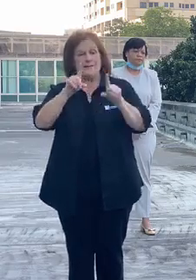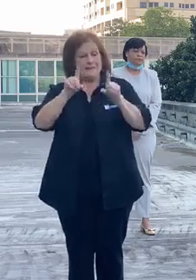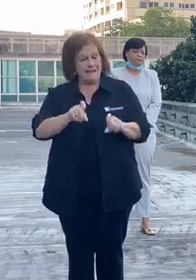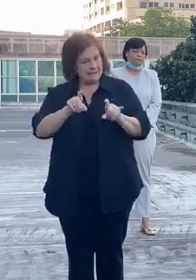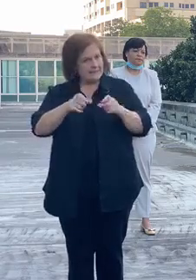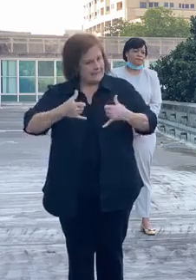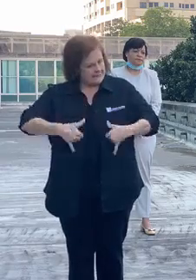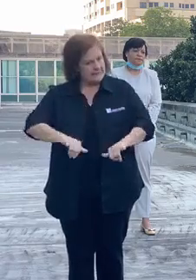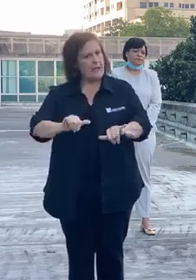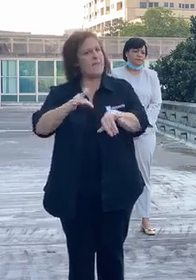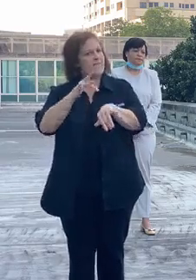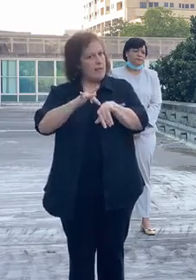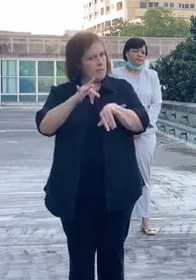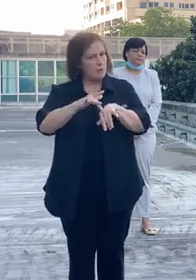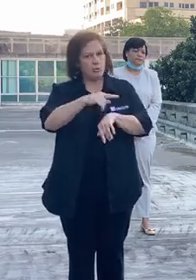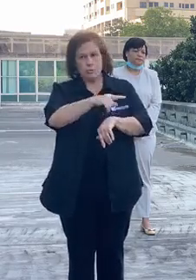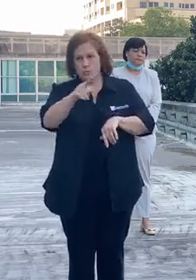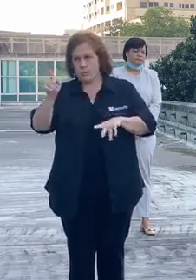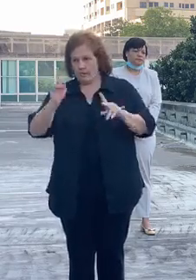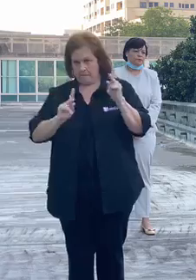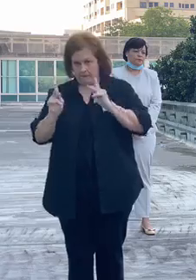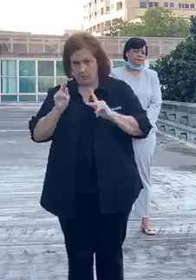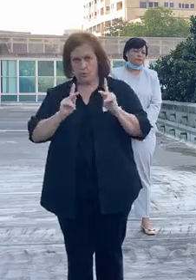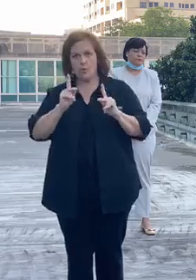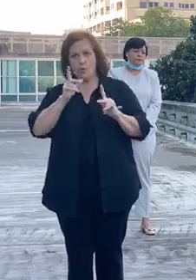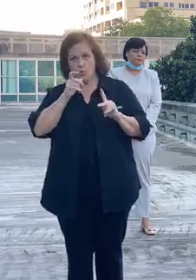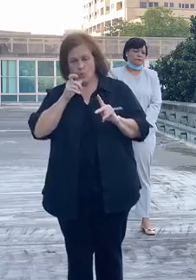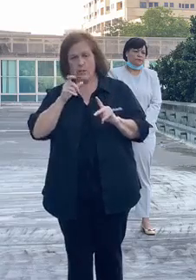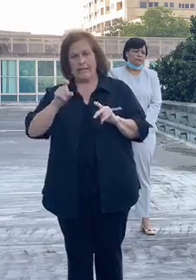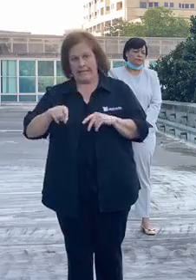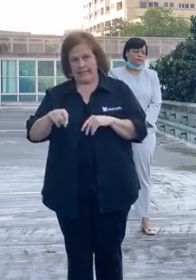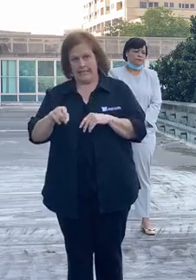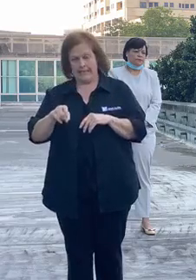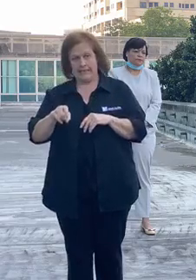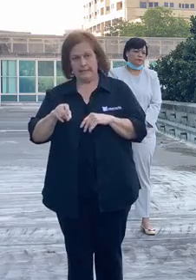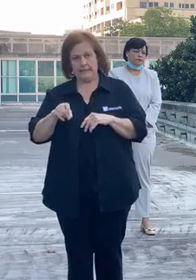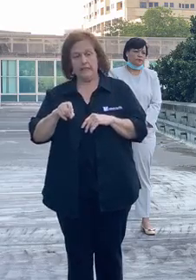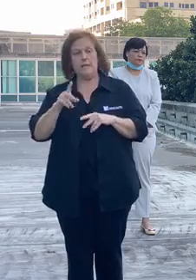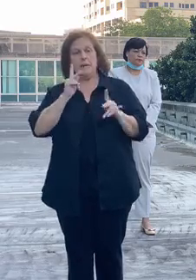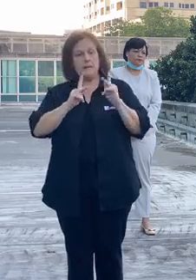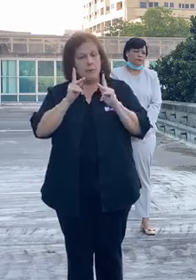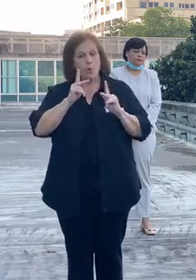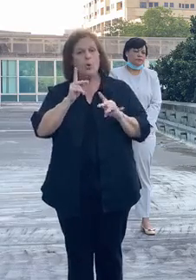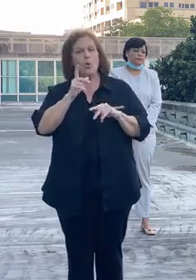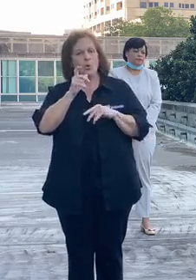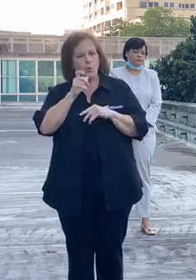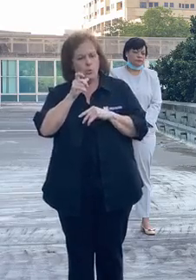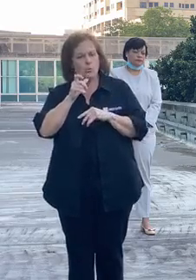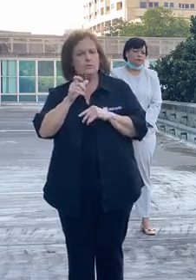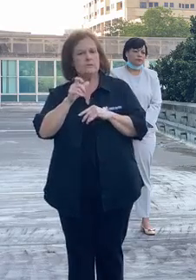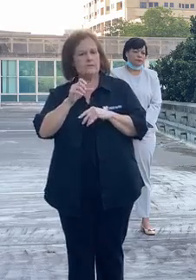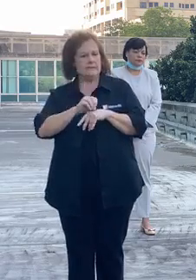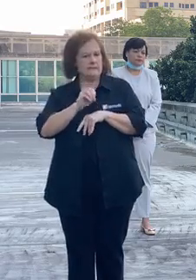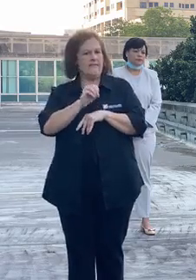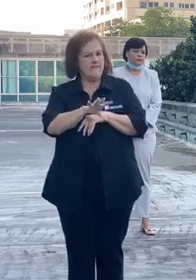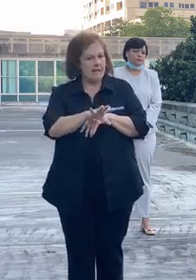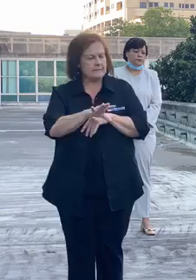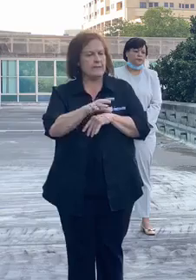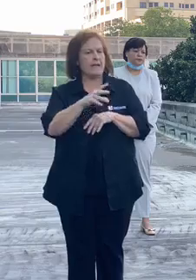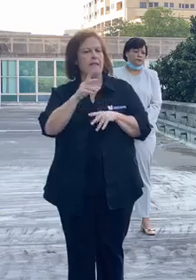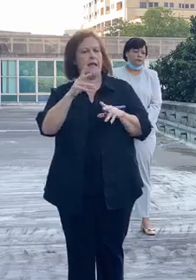testing is available to the communities that are hardest hit, to our most vulnerable communities and our communities of